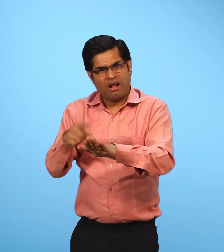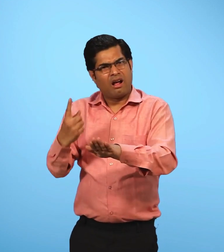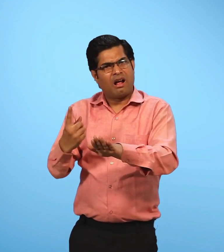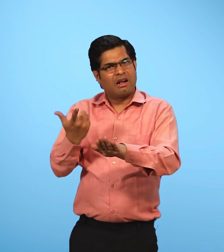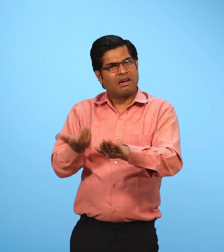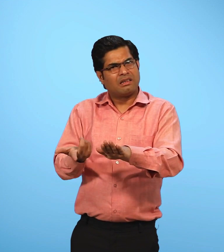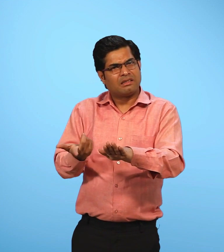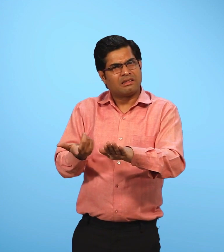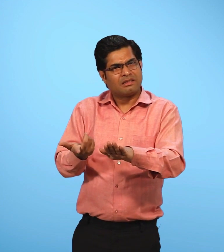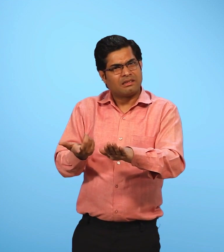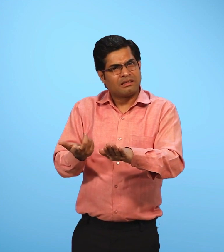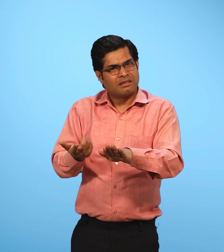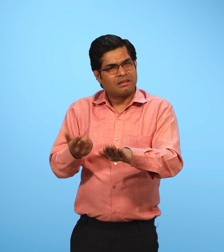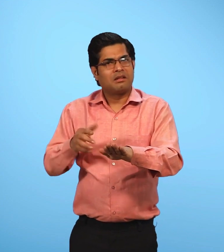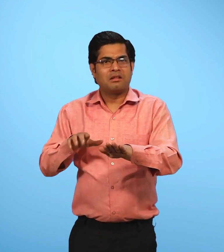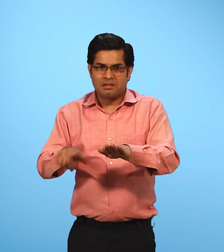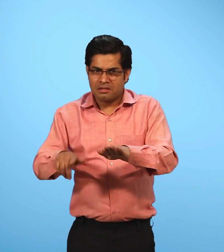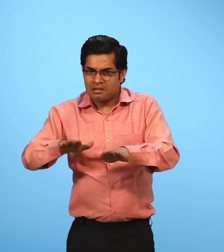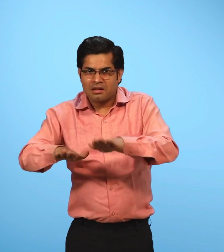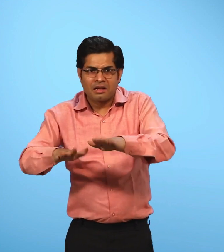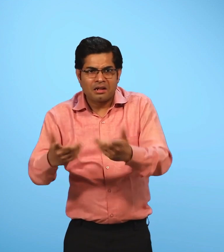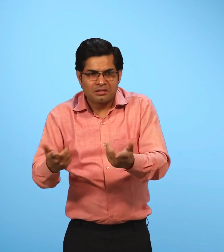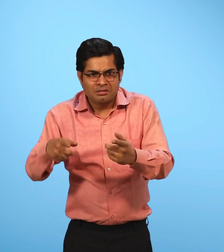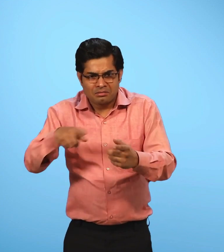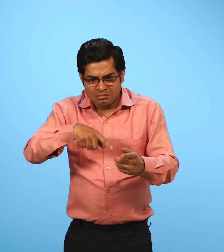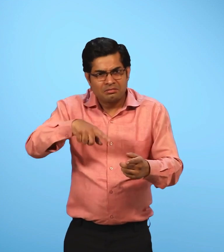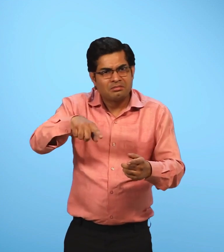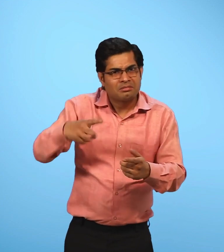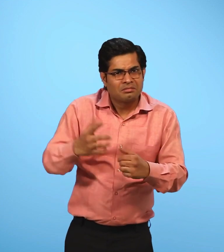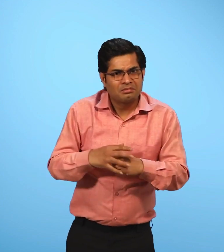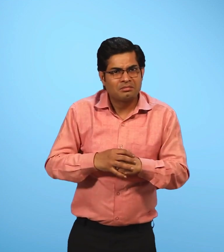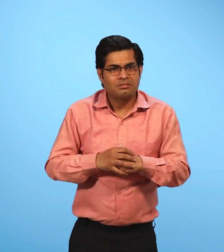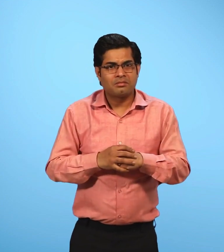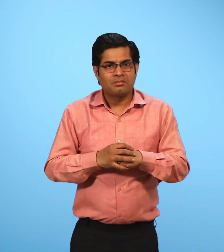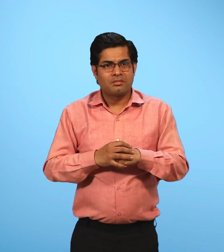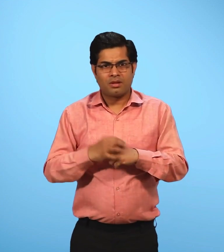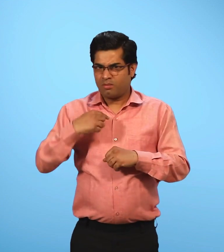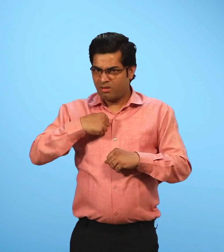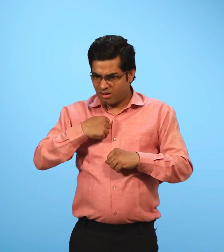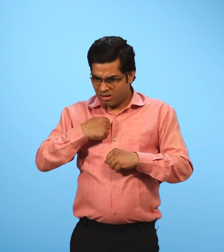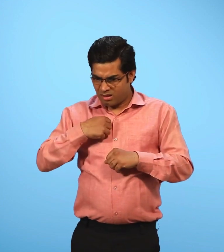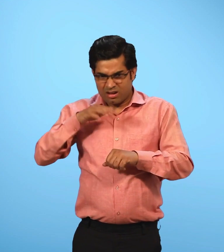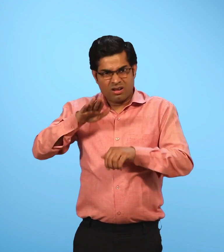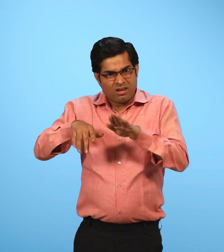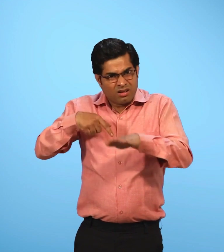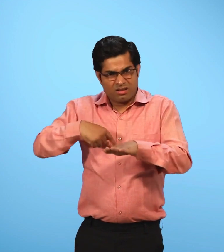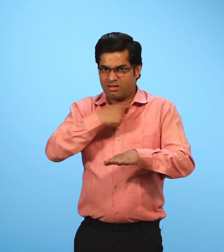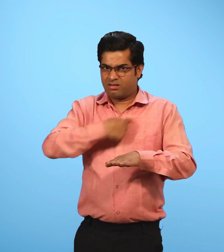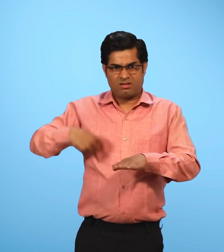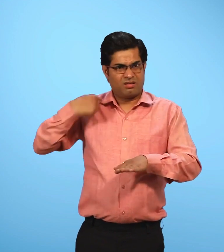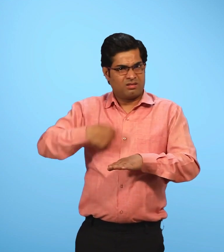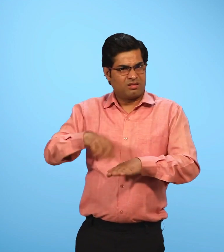see if there were any more footprints and to tell if it had been my